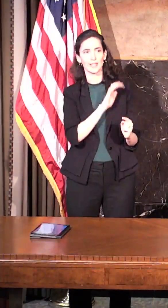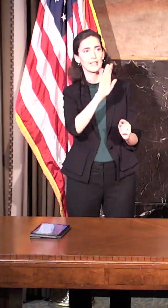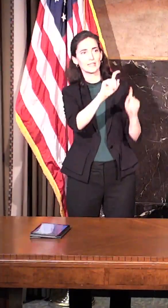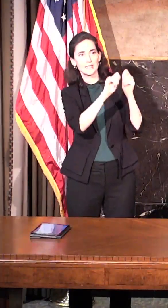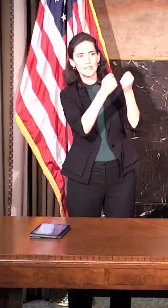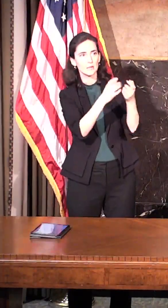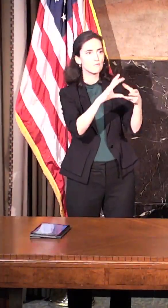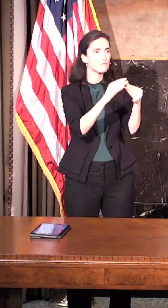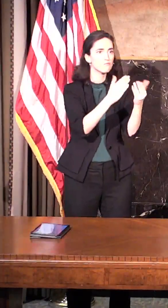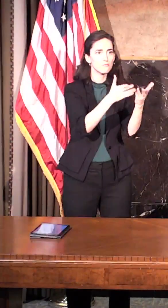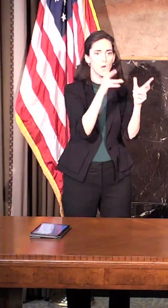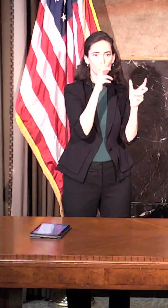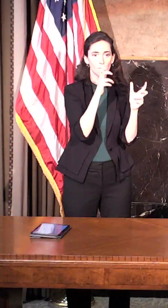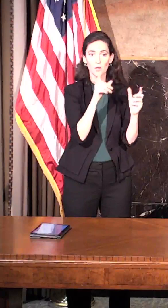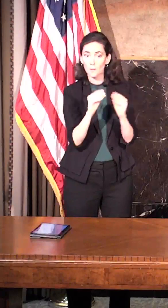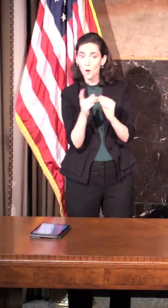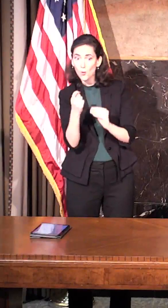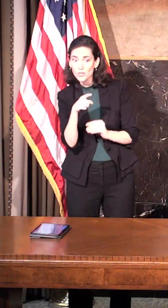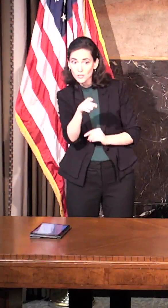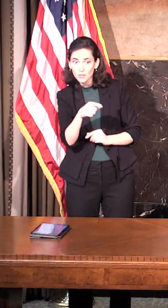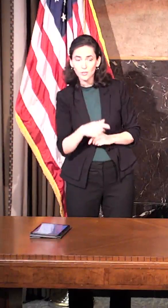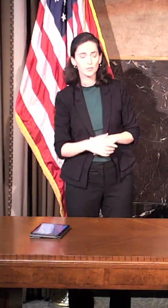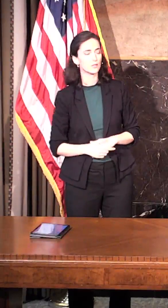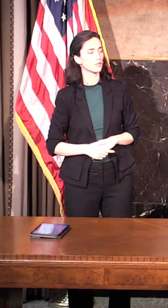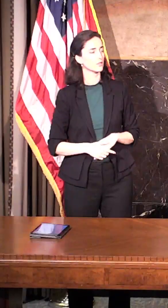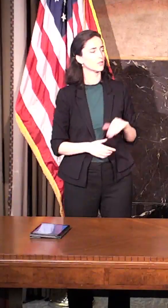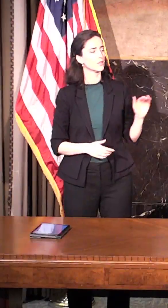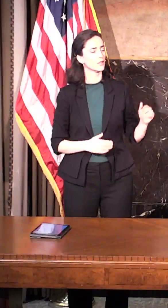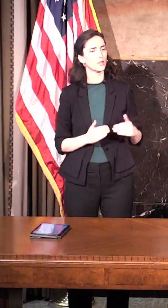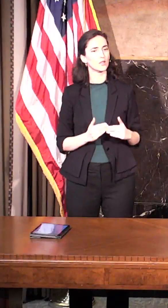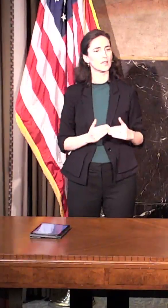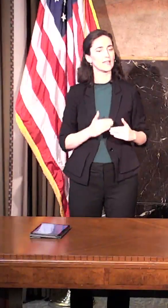team. Did you have one more question?